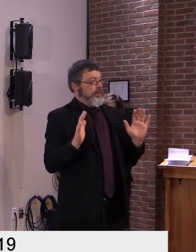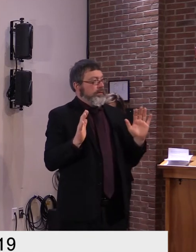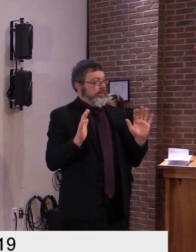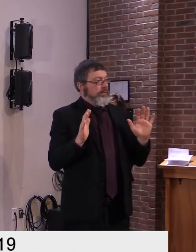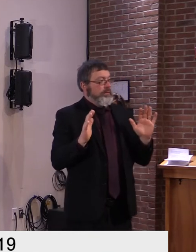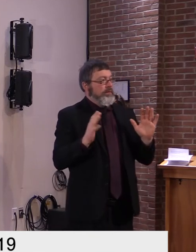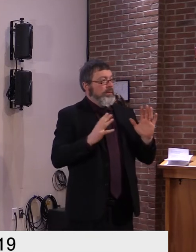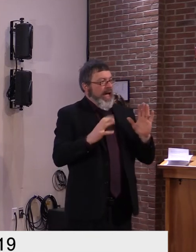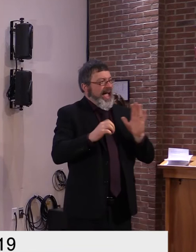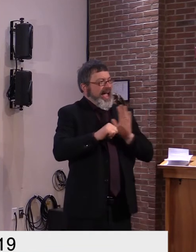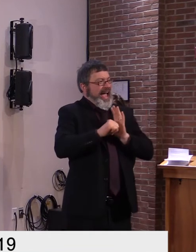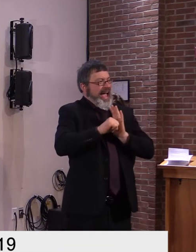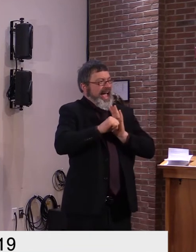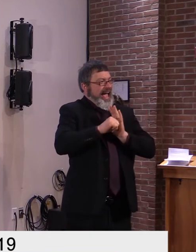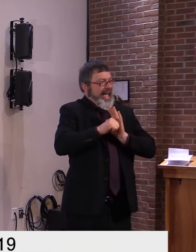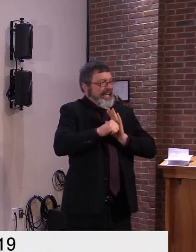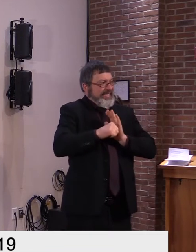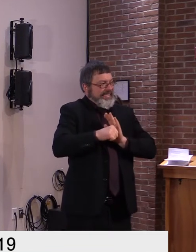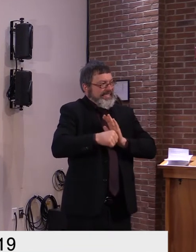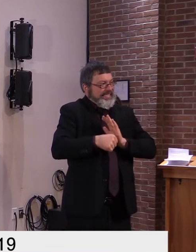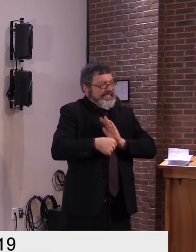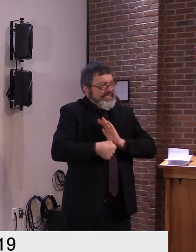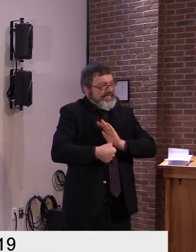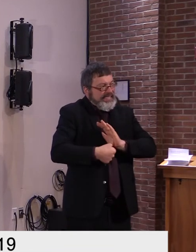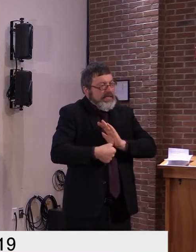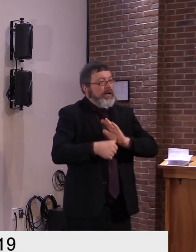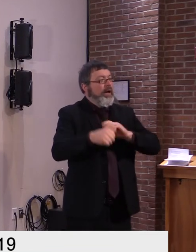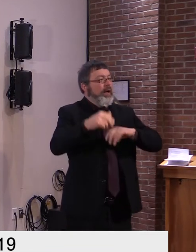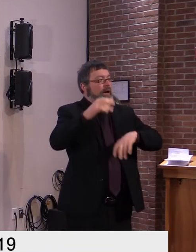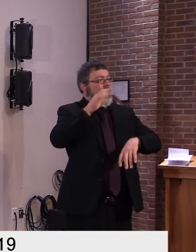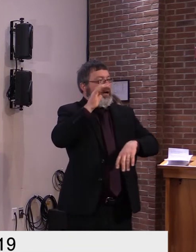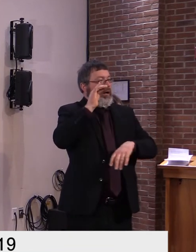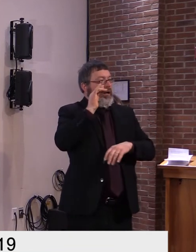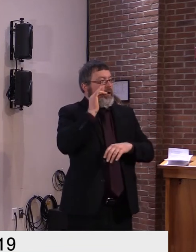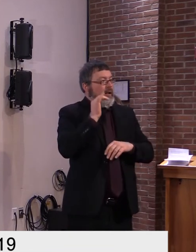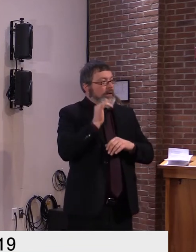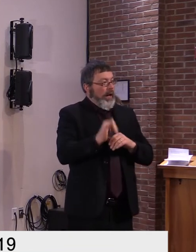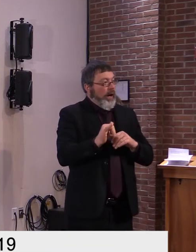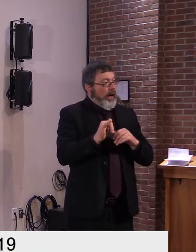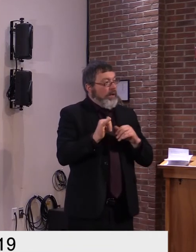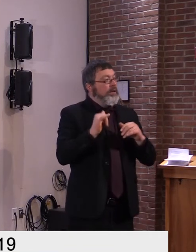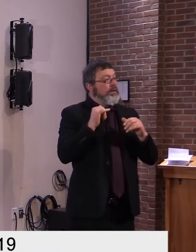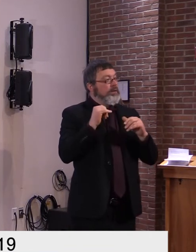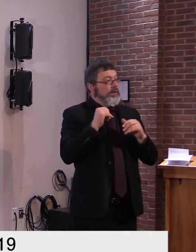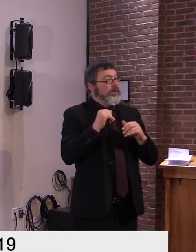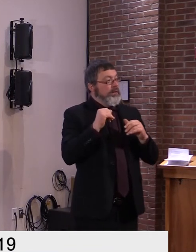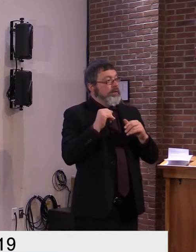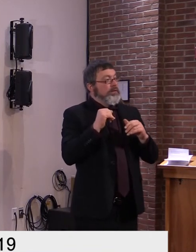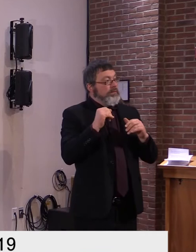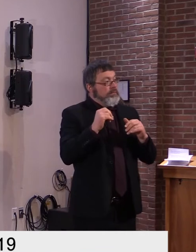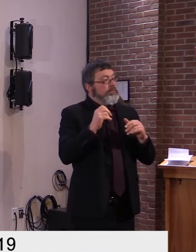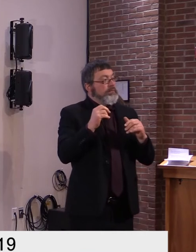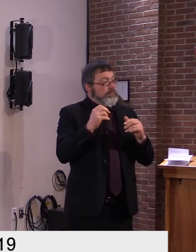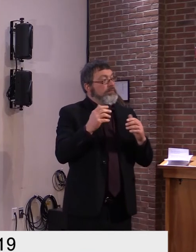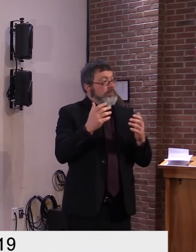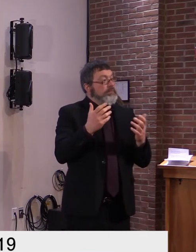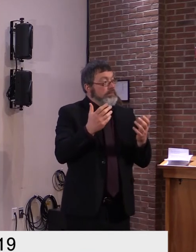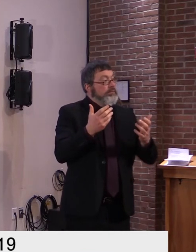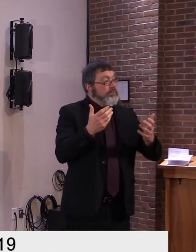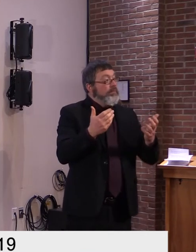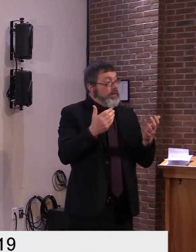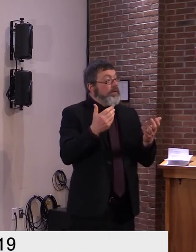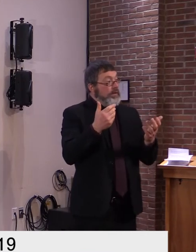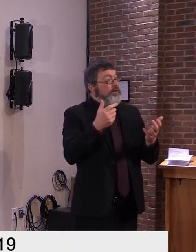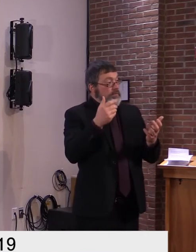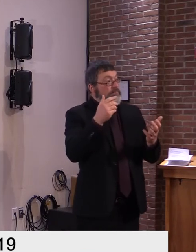know you got the first dose, the date you got it, and the vaccine you got, so that when it's time